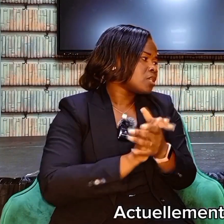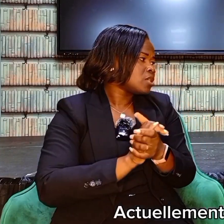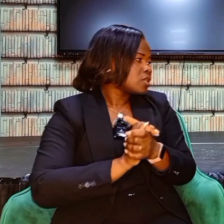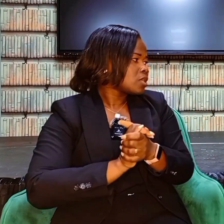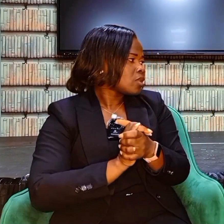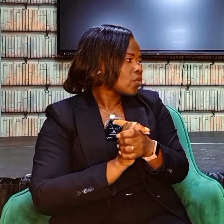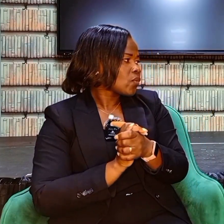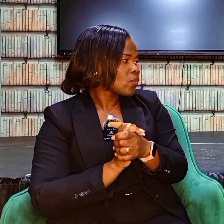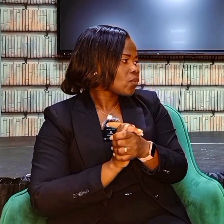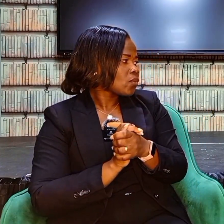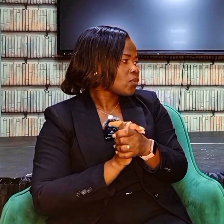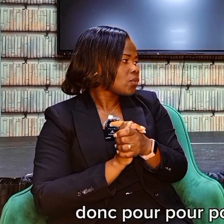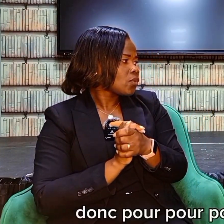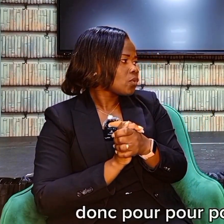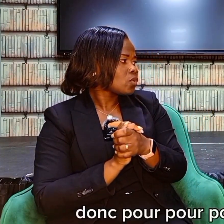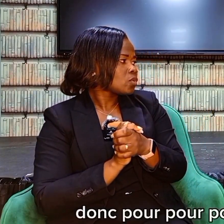university?